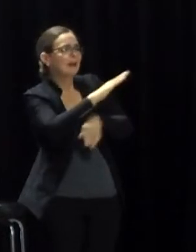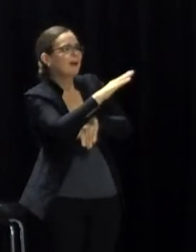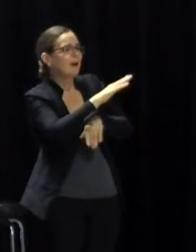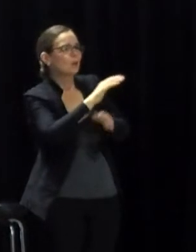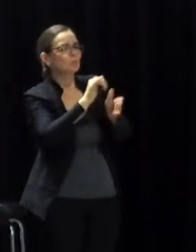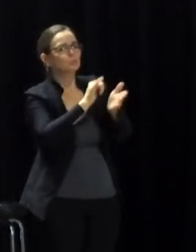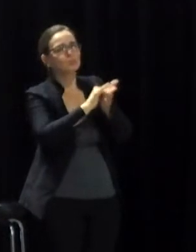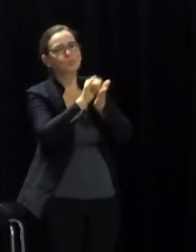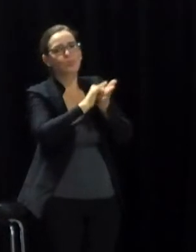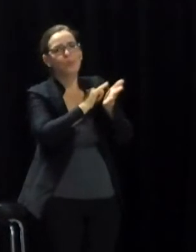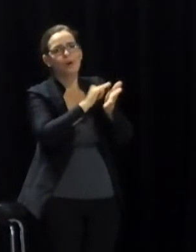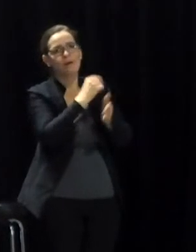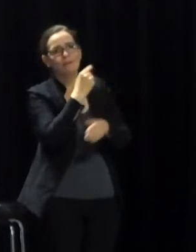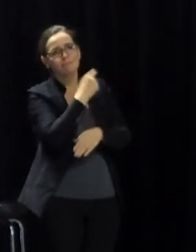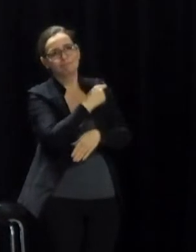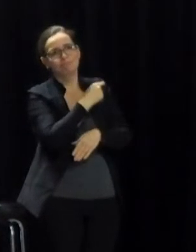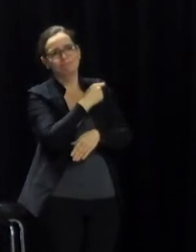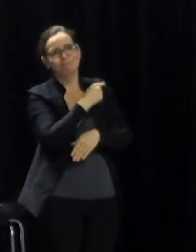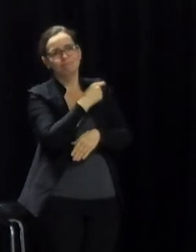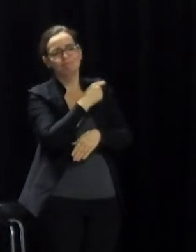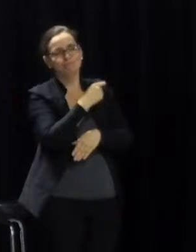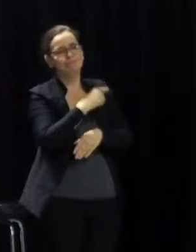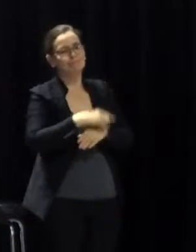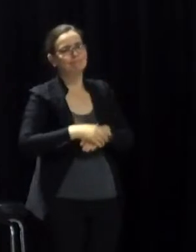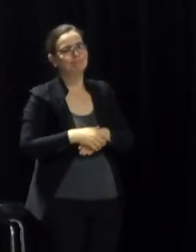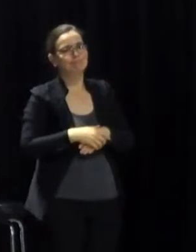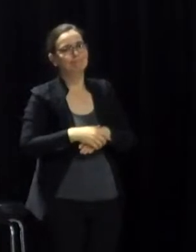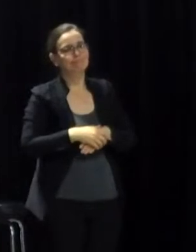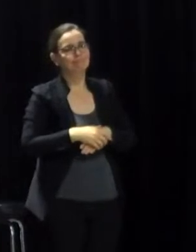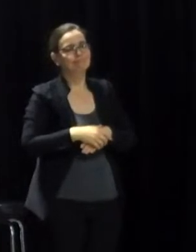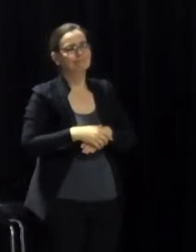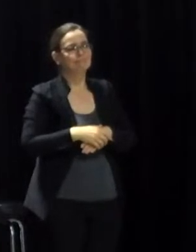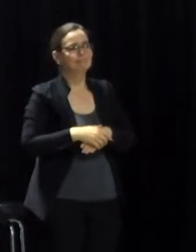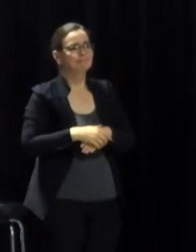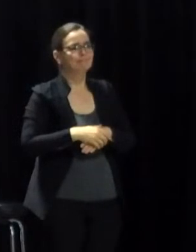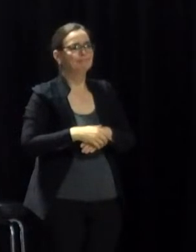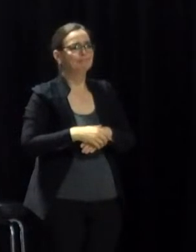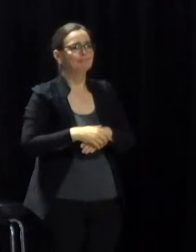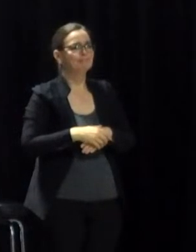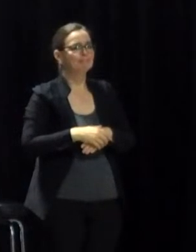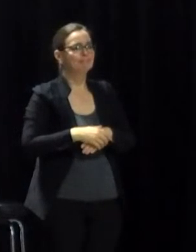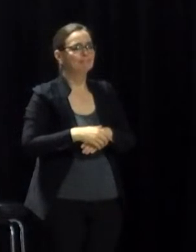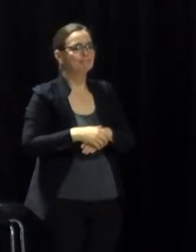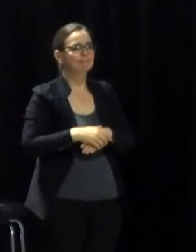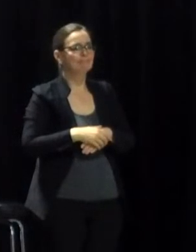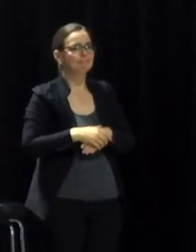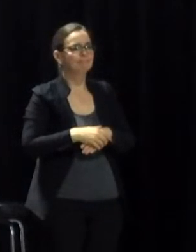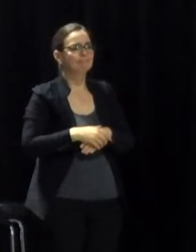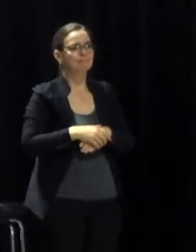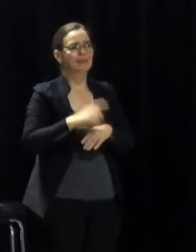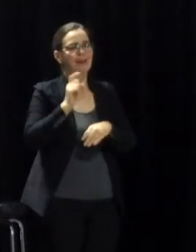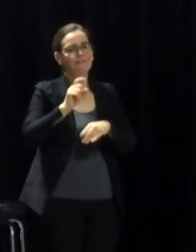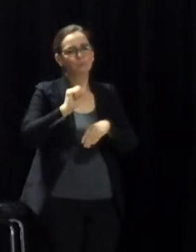are sponsored by the Bloomberg's Philanthropy through the state. And that has been very